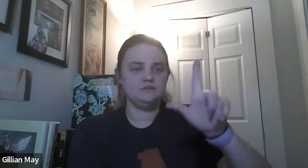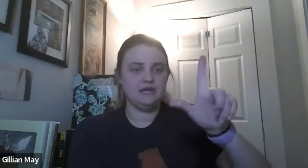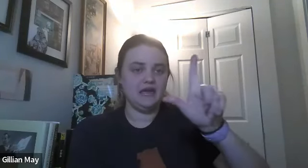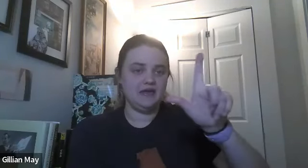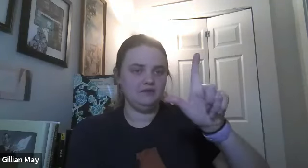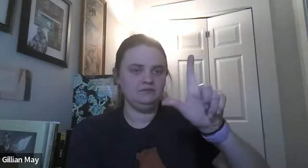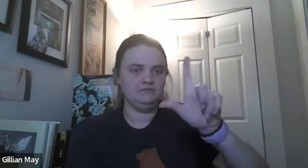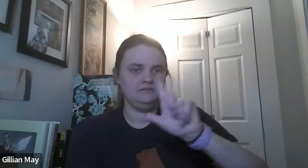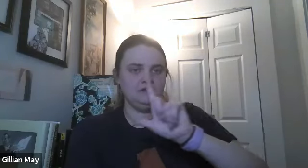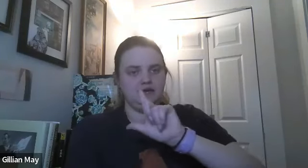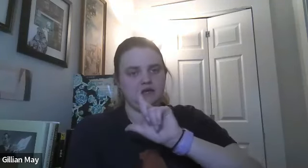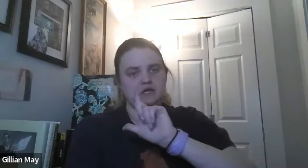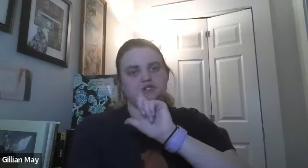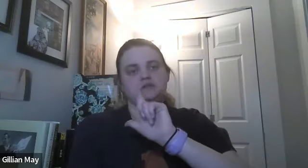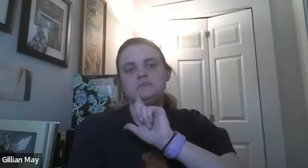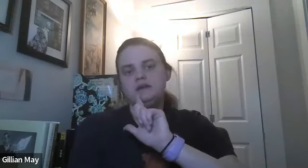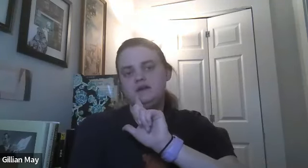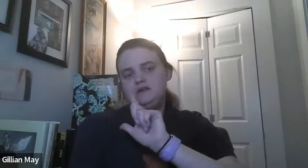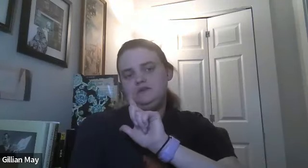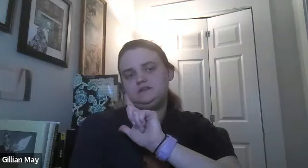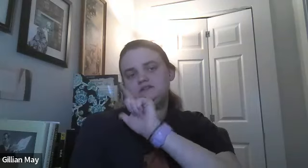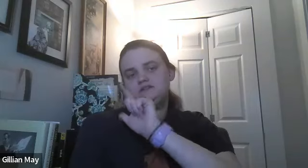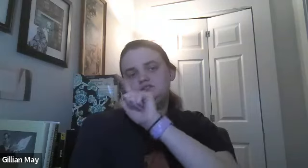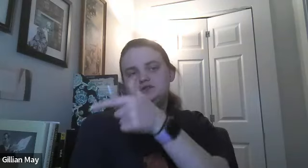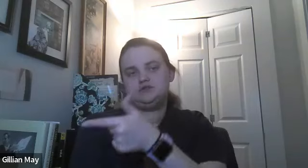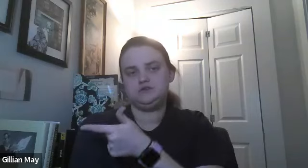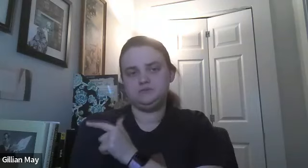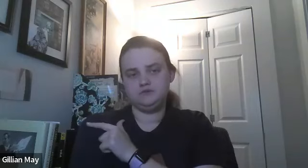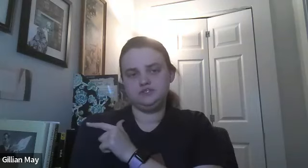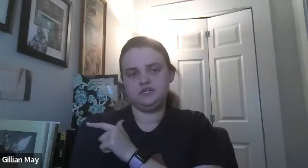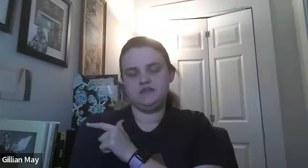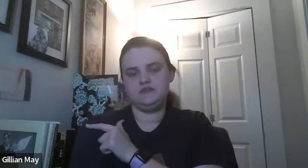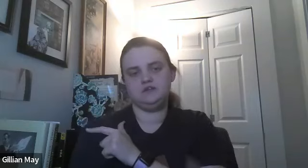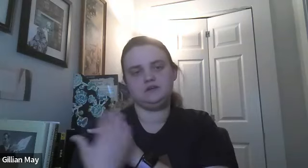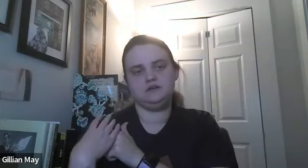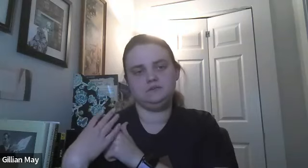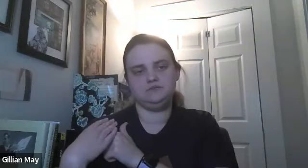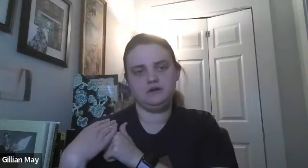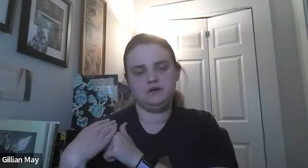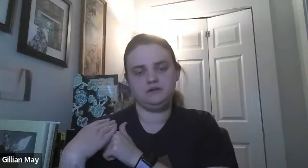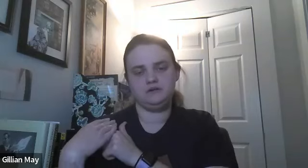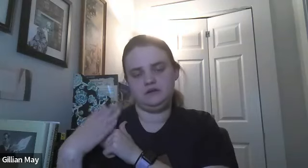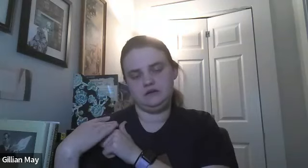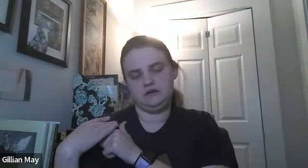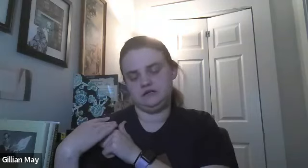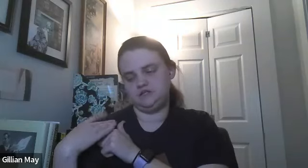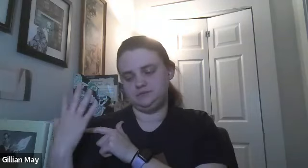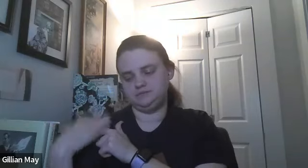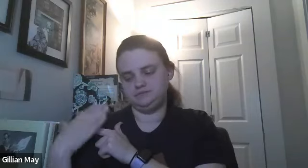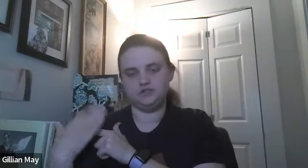to be an L. And you're going to make kind of like a circular motion. And then you're going to prop it across your